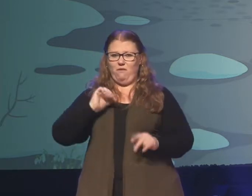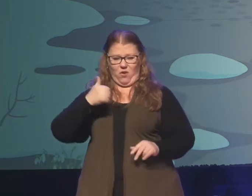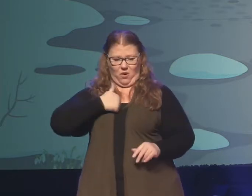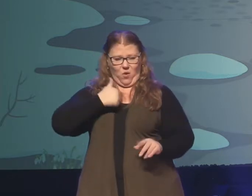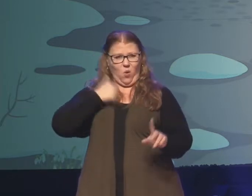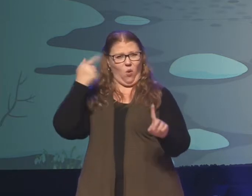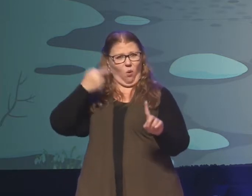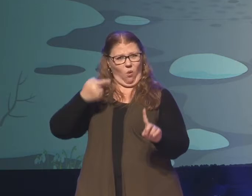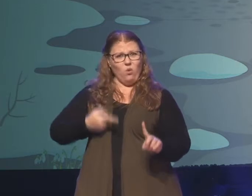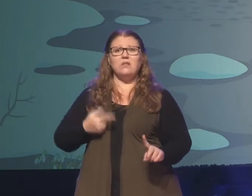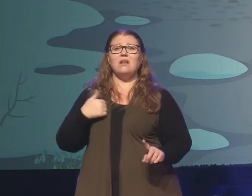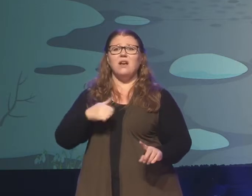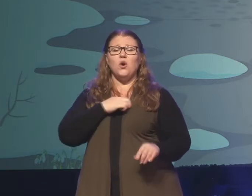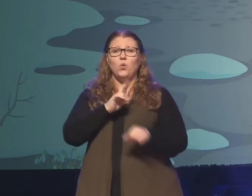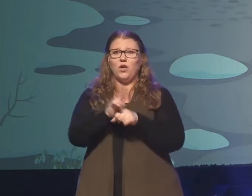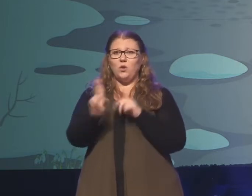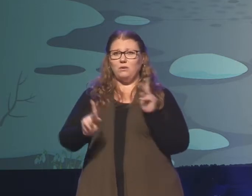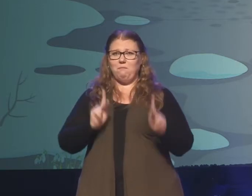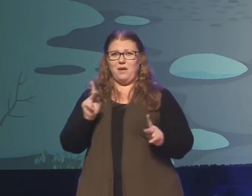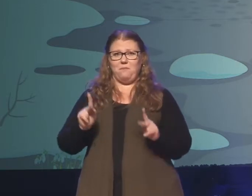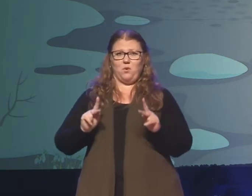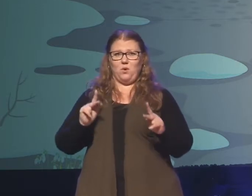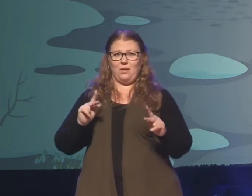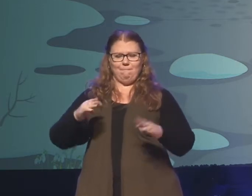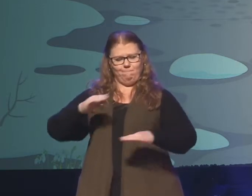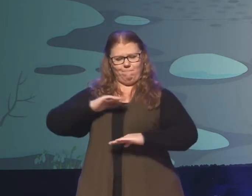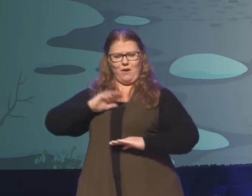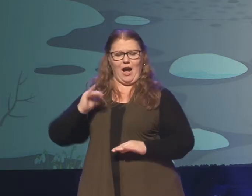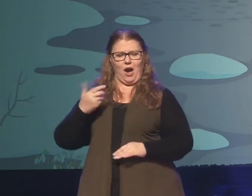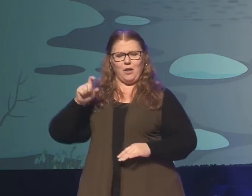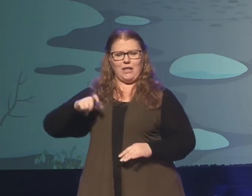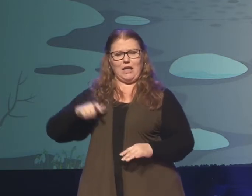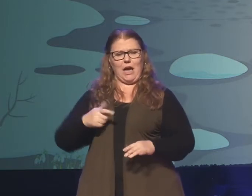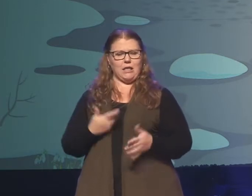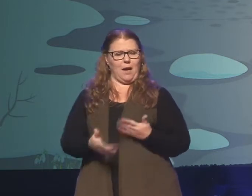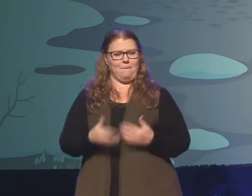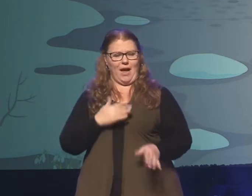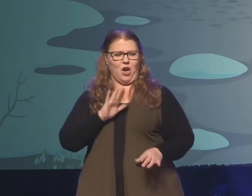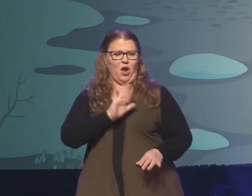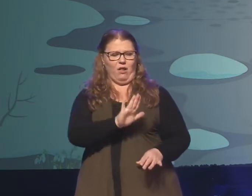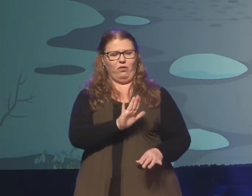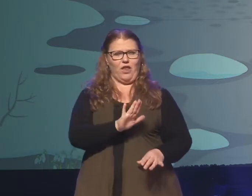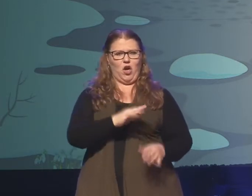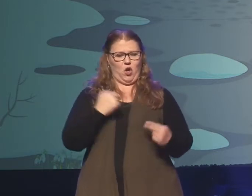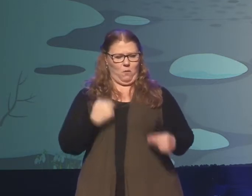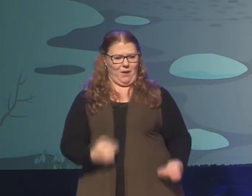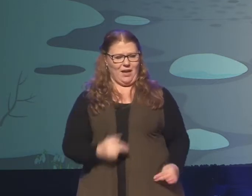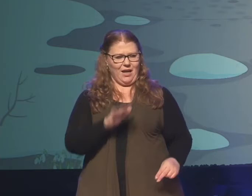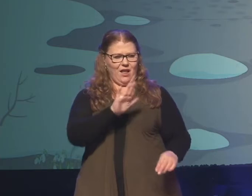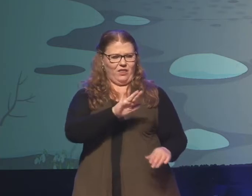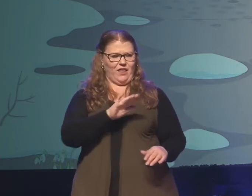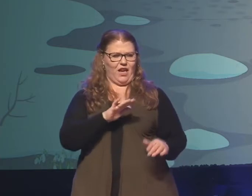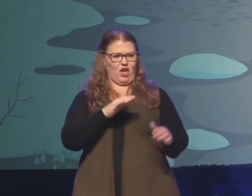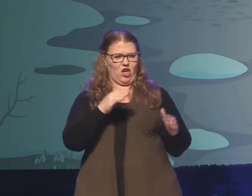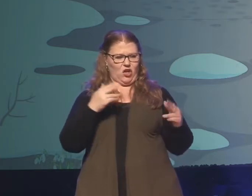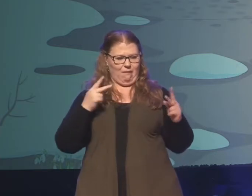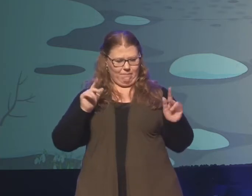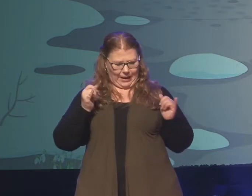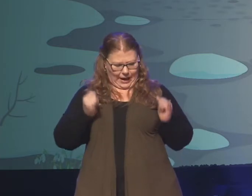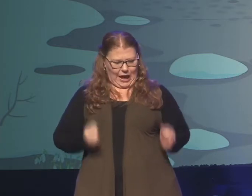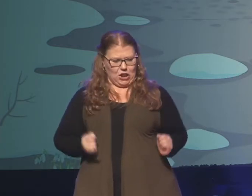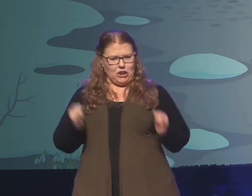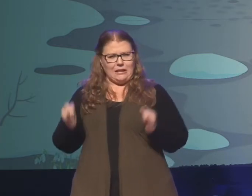own goals, when we use people to meet our needs without regard for their humanity or their agency or their